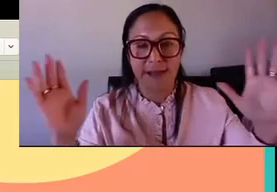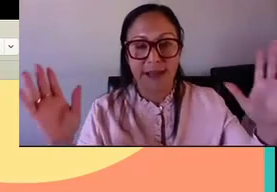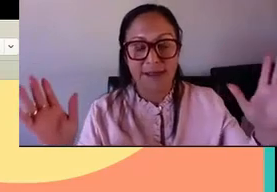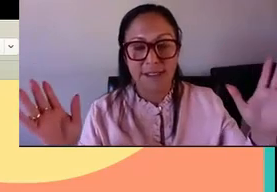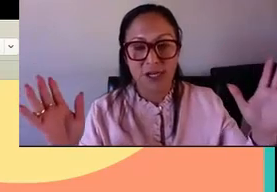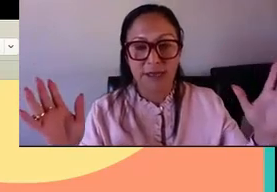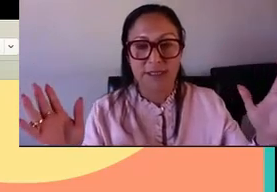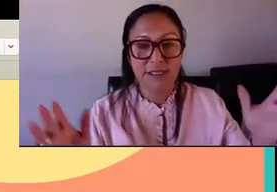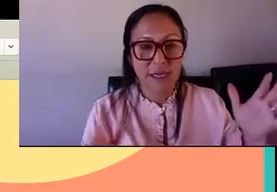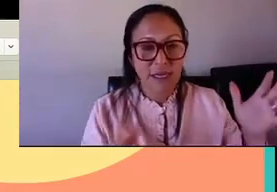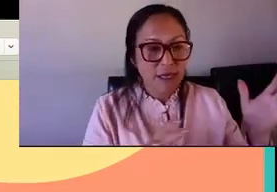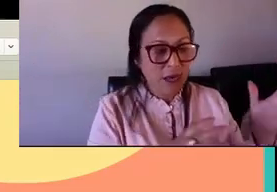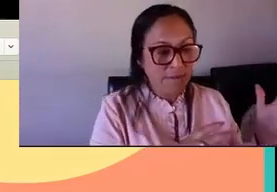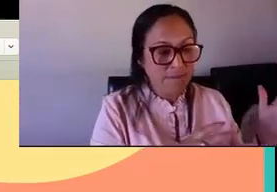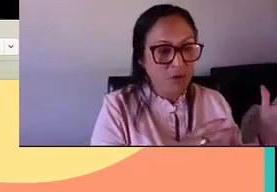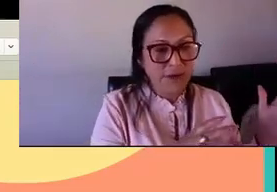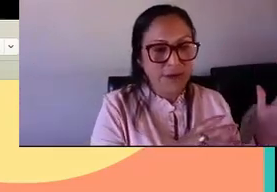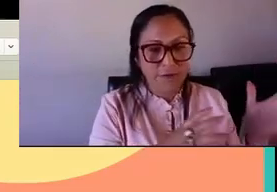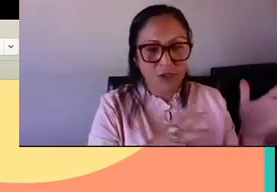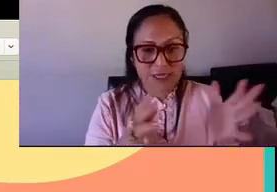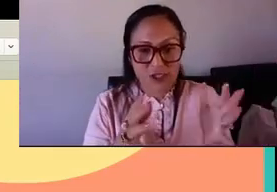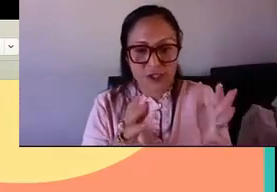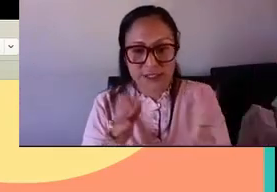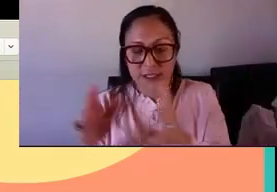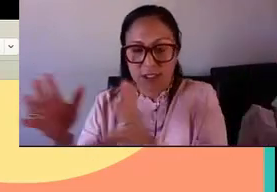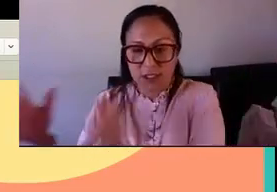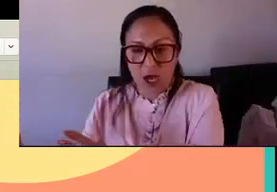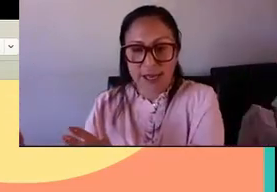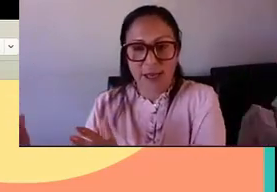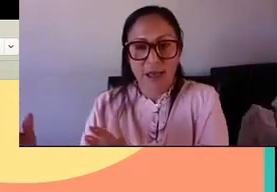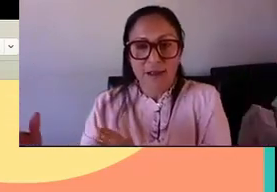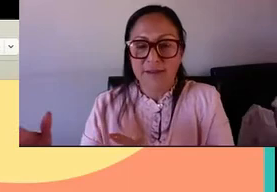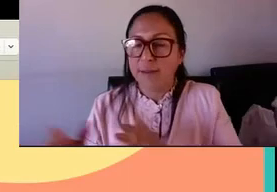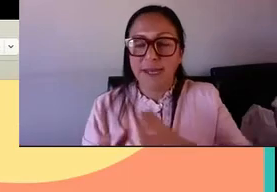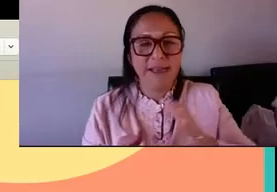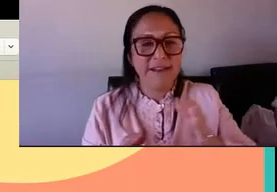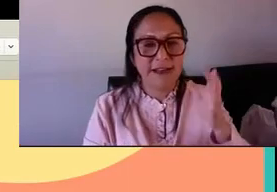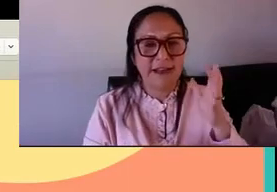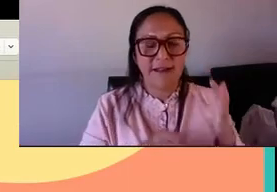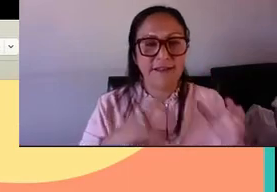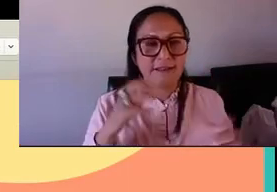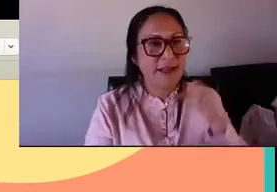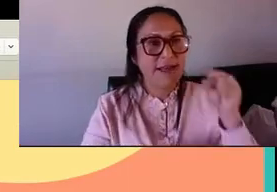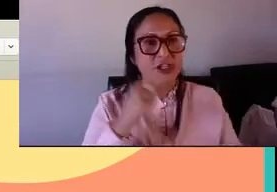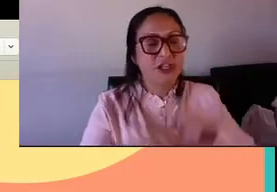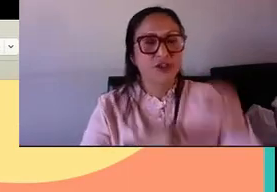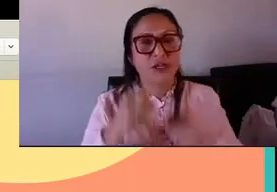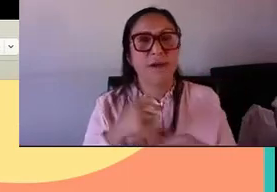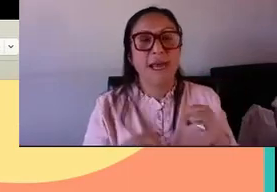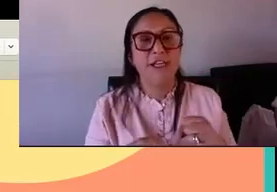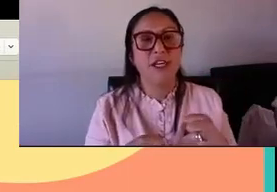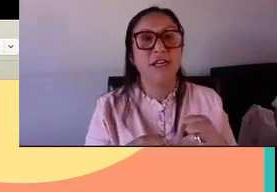always, like, as the child is moving from gestures to talking, Some kids get kind of stuck in that